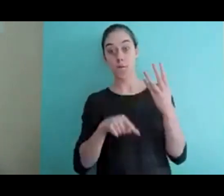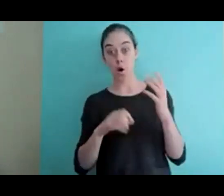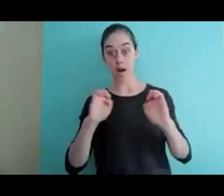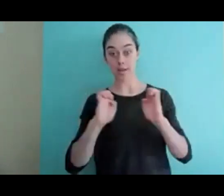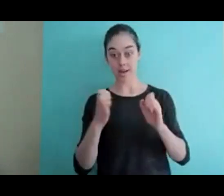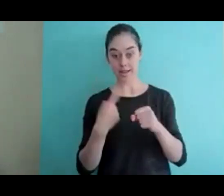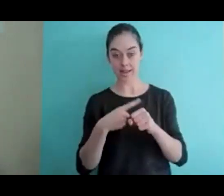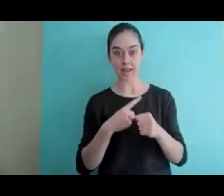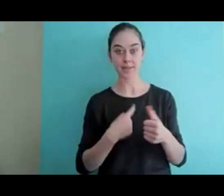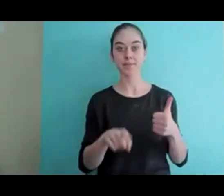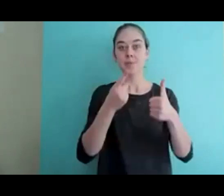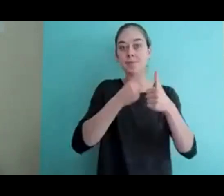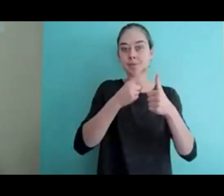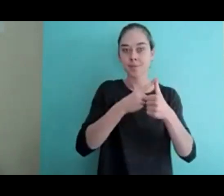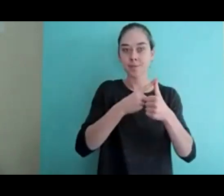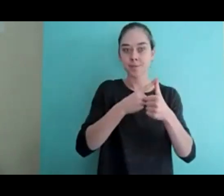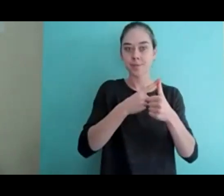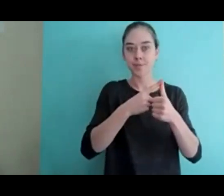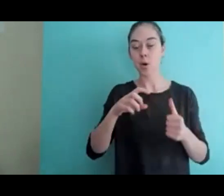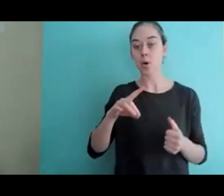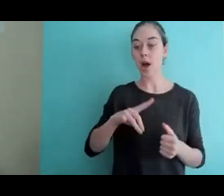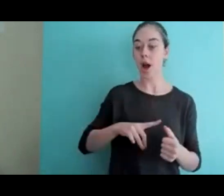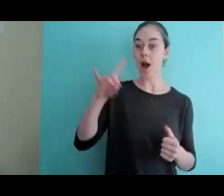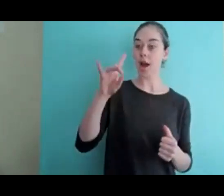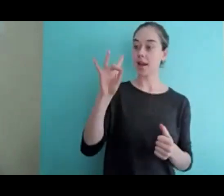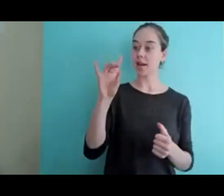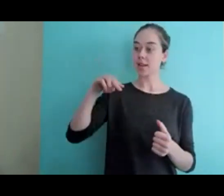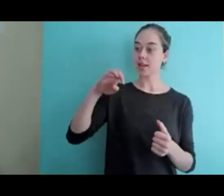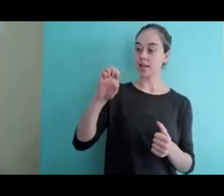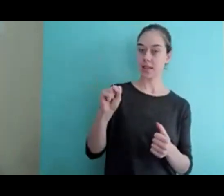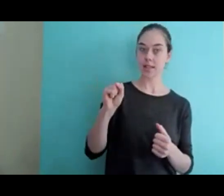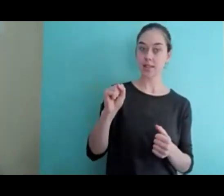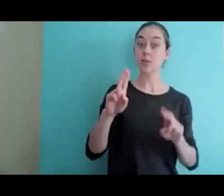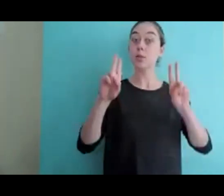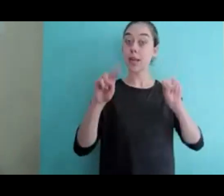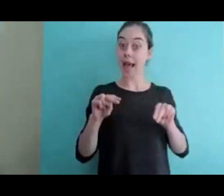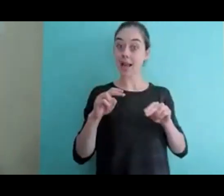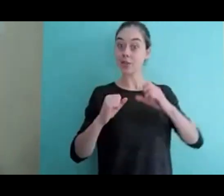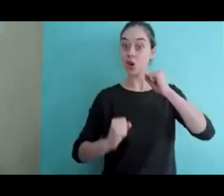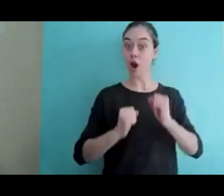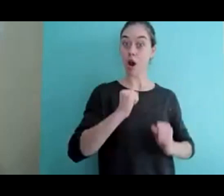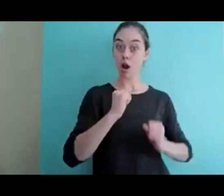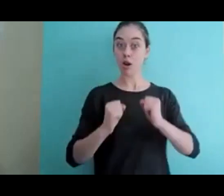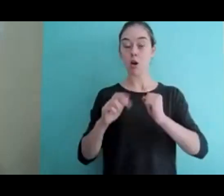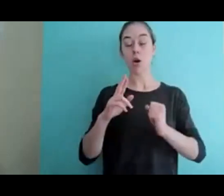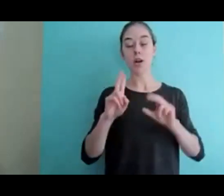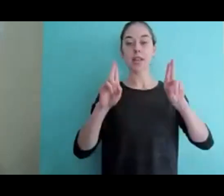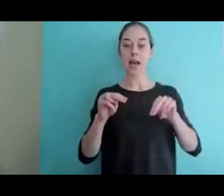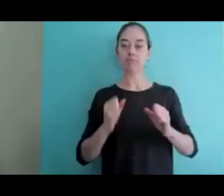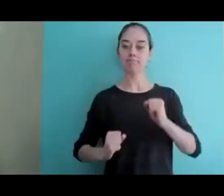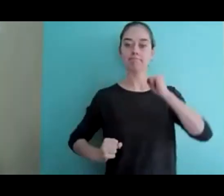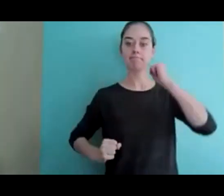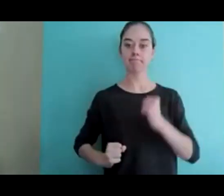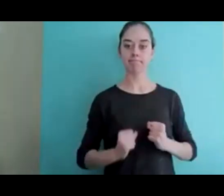Your four exercises are number one, high knees. You can jog or you can march.